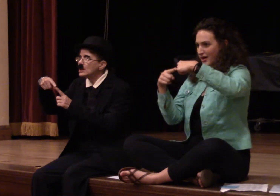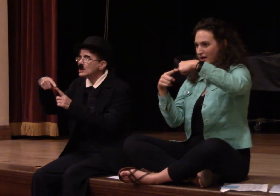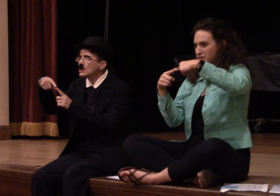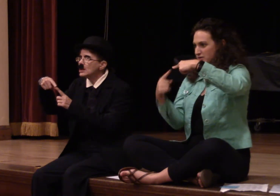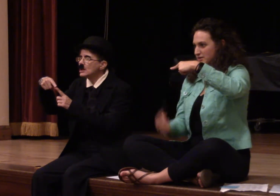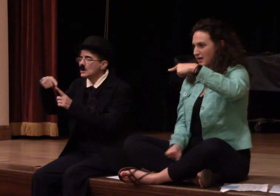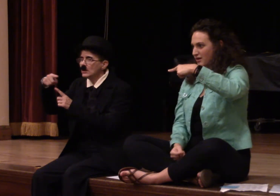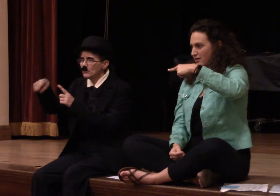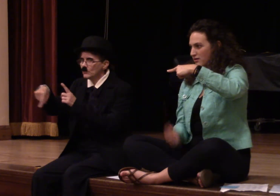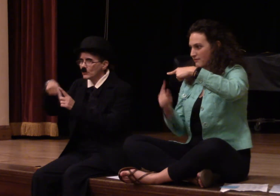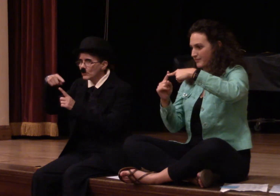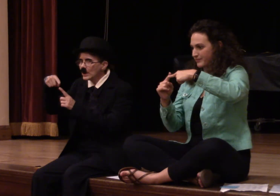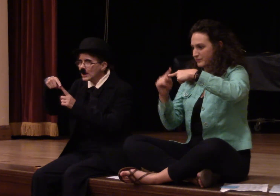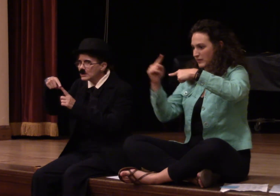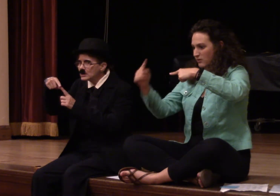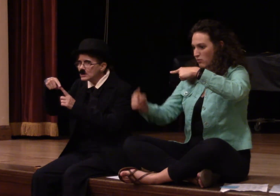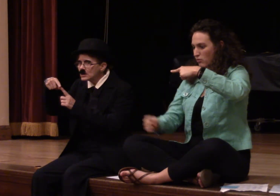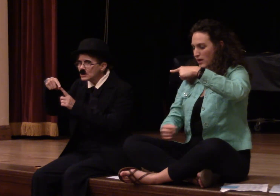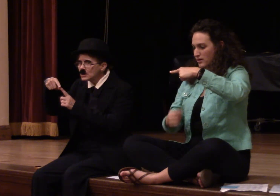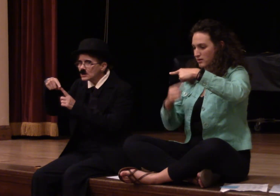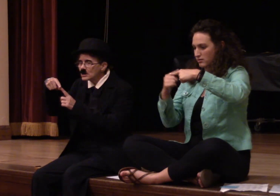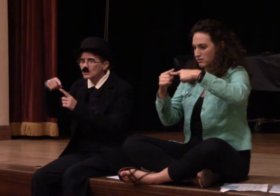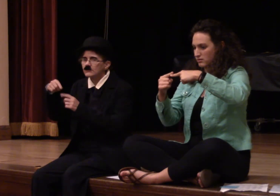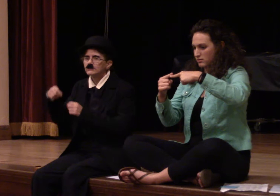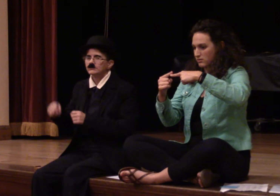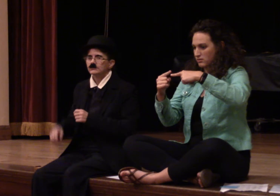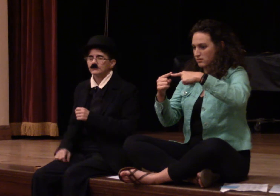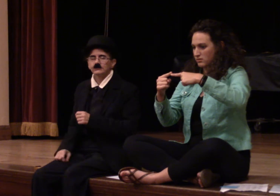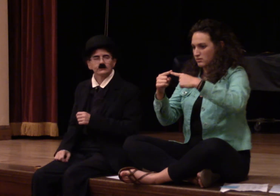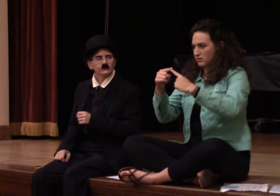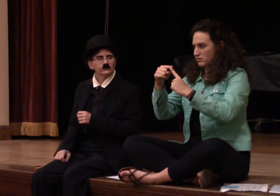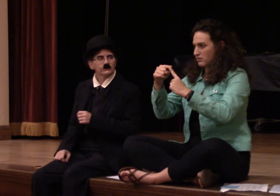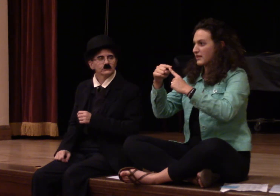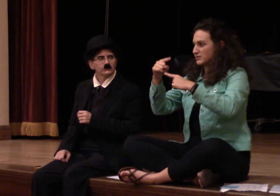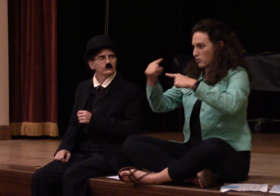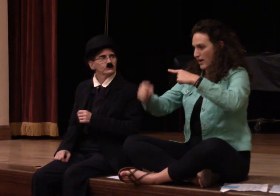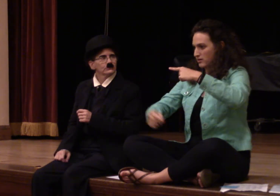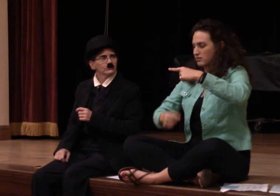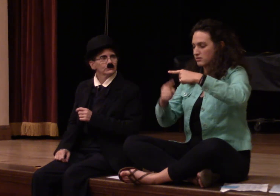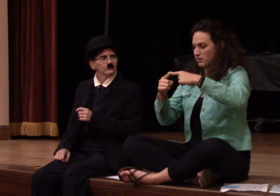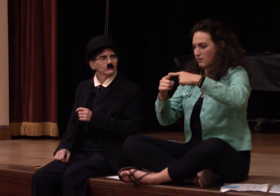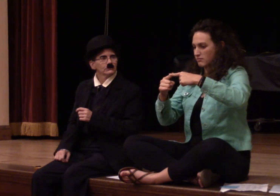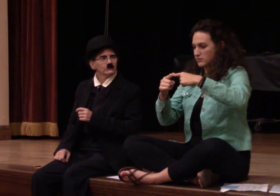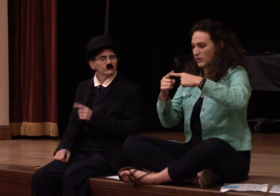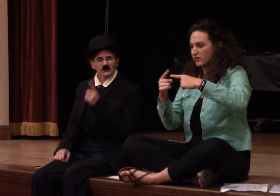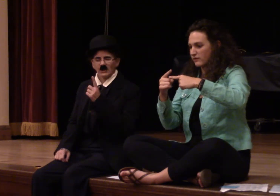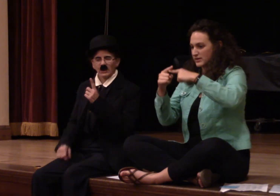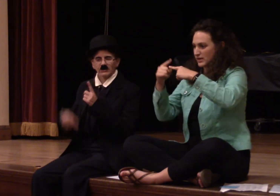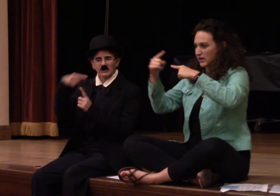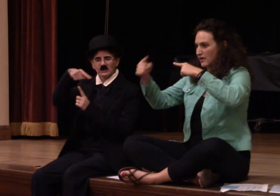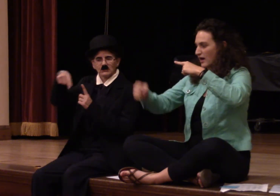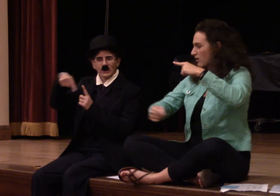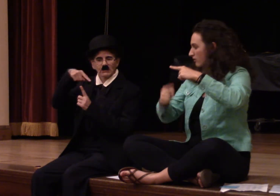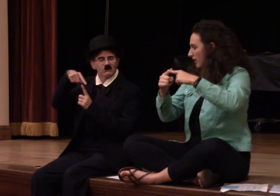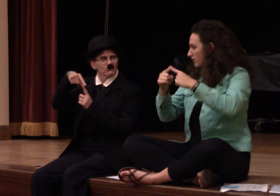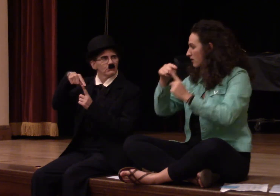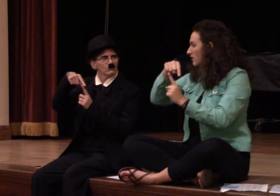it to the side. When. That's when? That's when. Yep. So I think of it as like a clock going up.